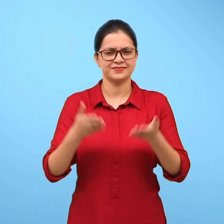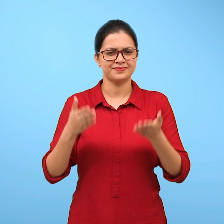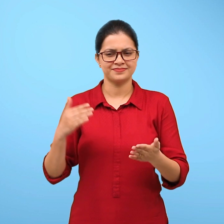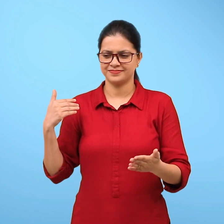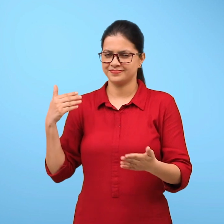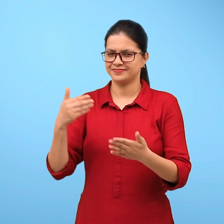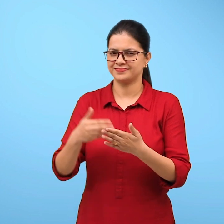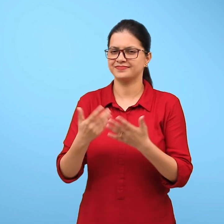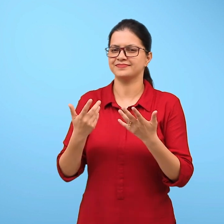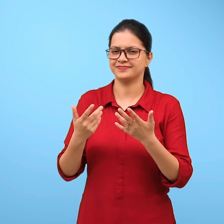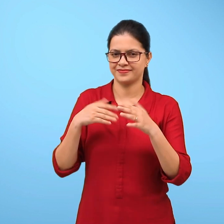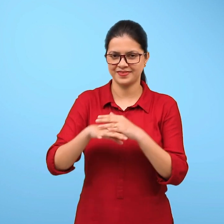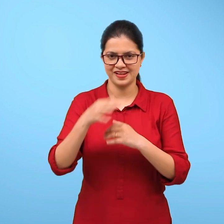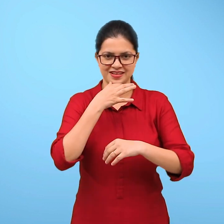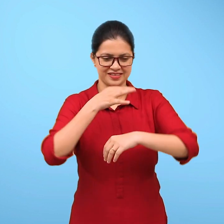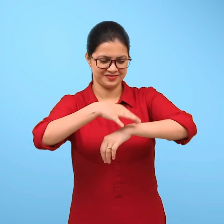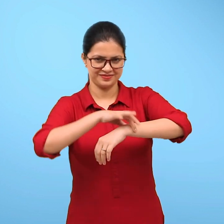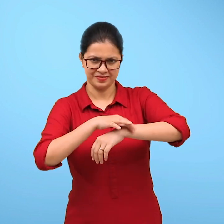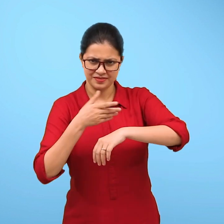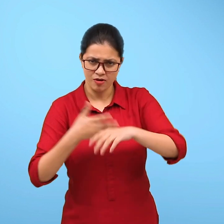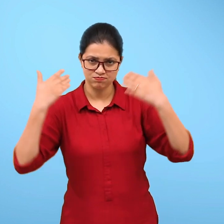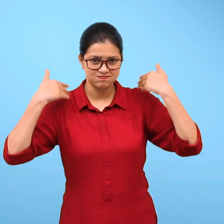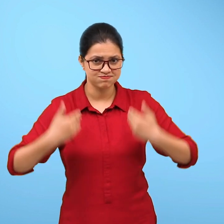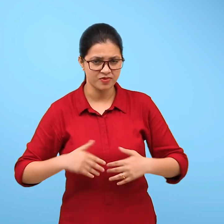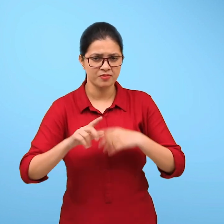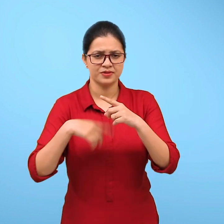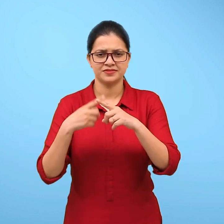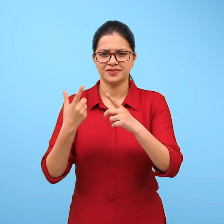We discussed many bones and the joints of our skeleton.